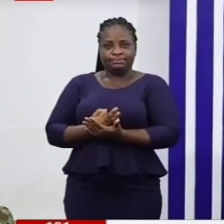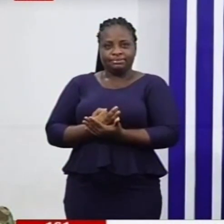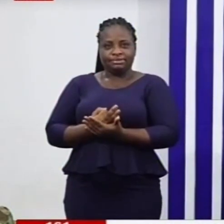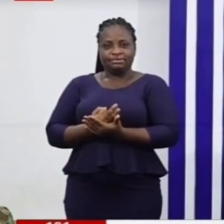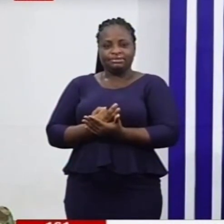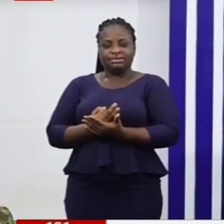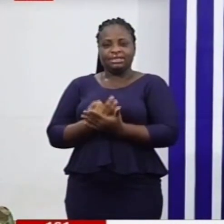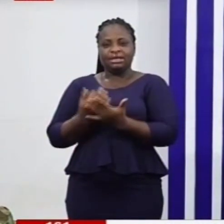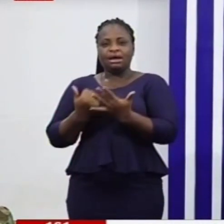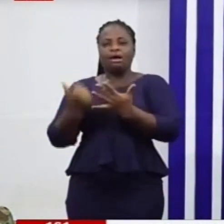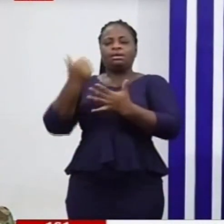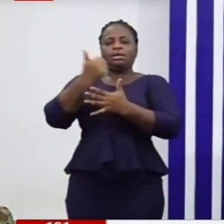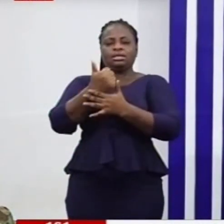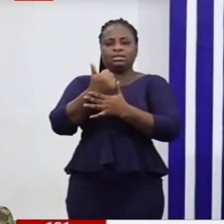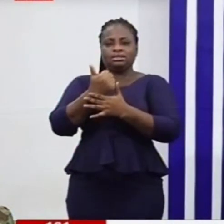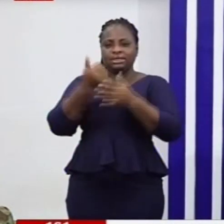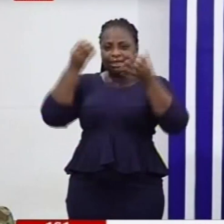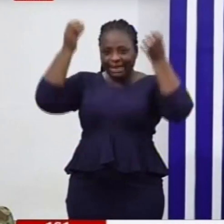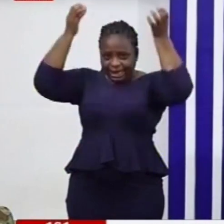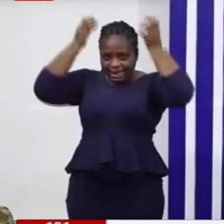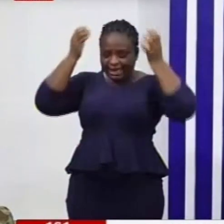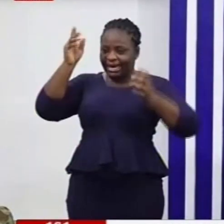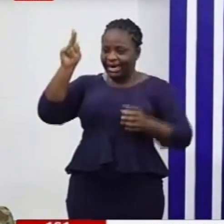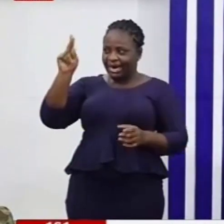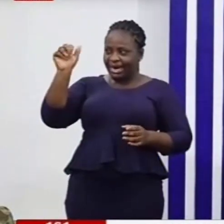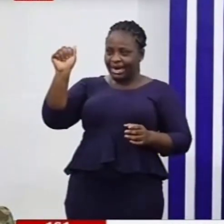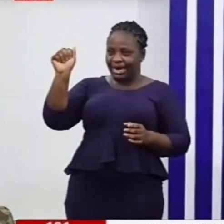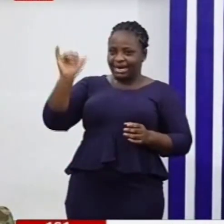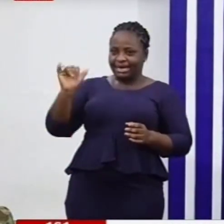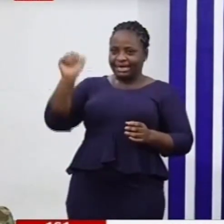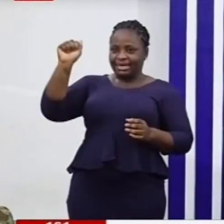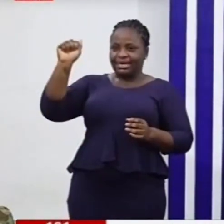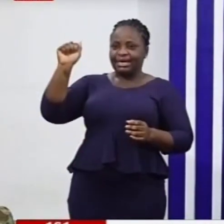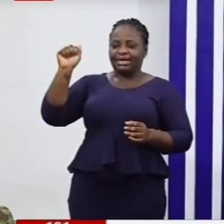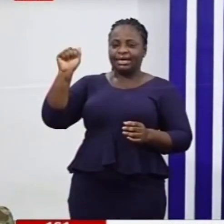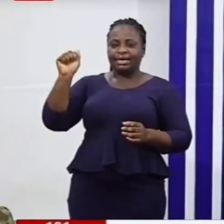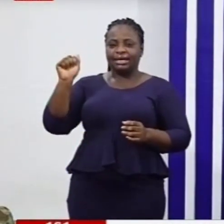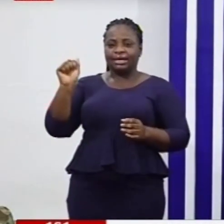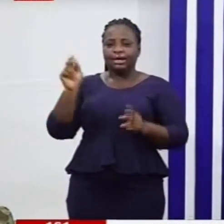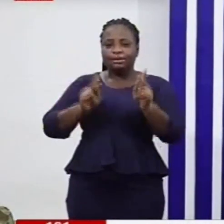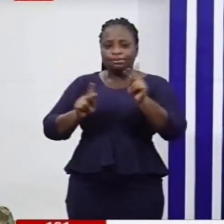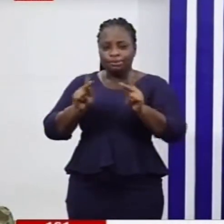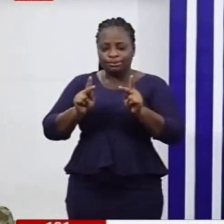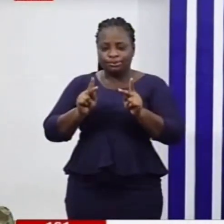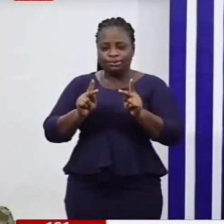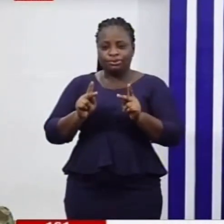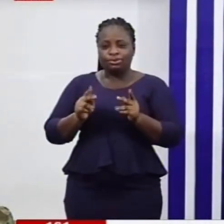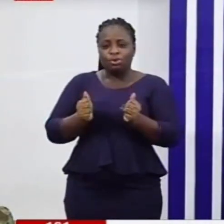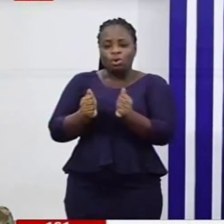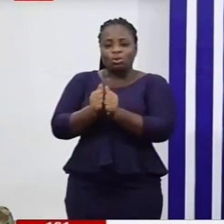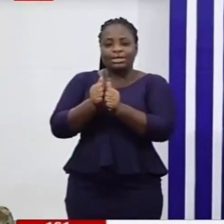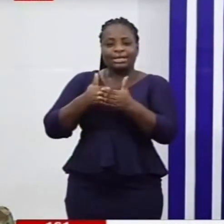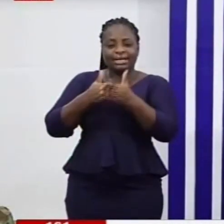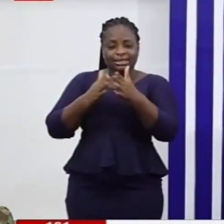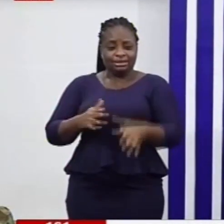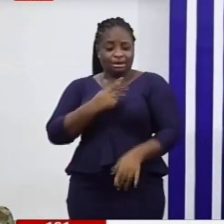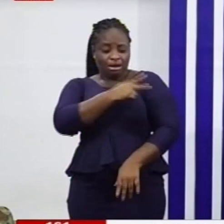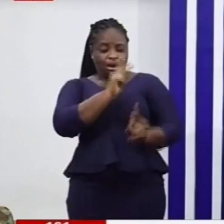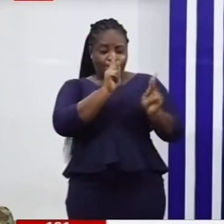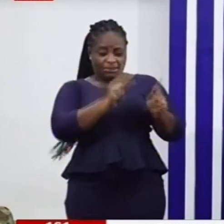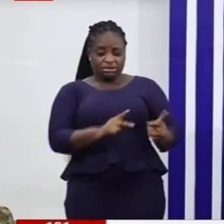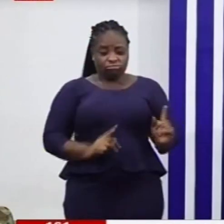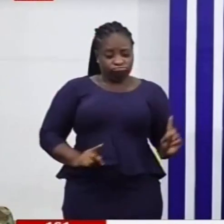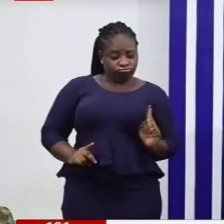updated the KIA data for visiting various marketplaces with their leaders. I personally went around